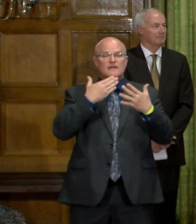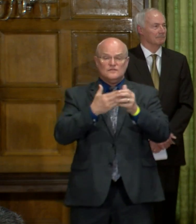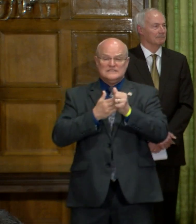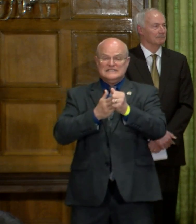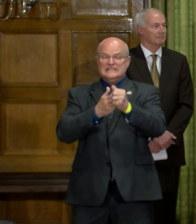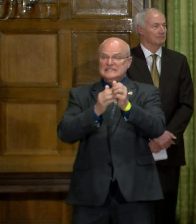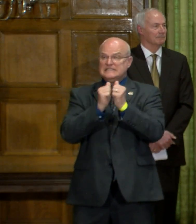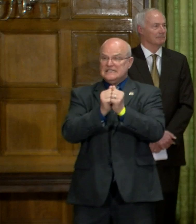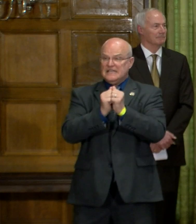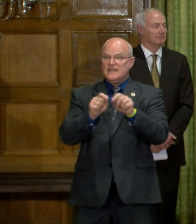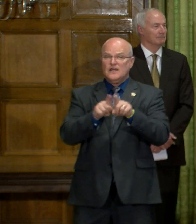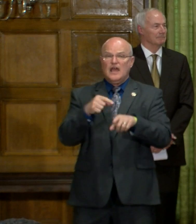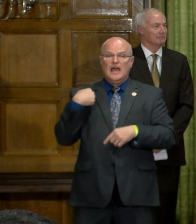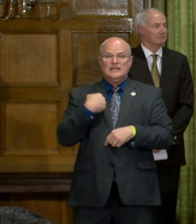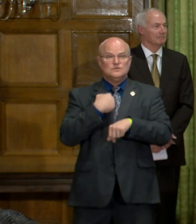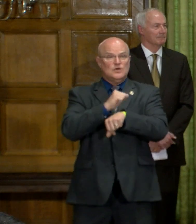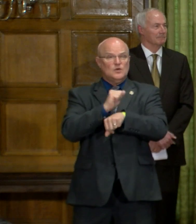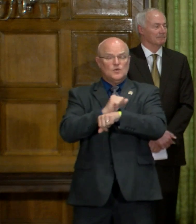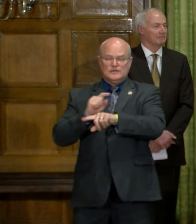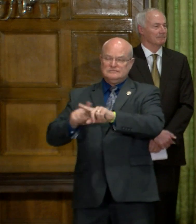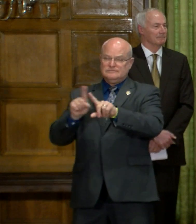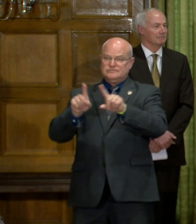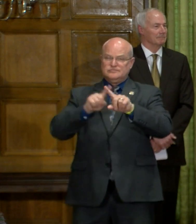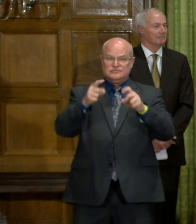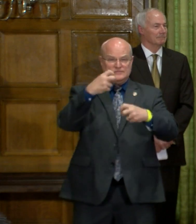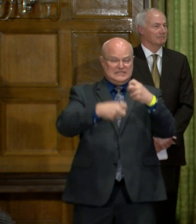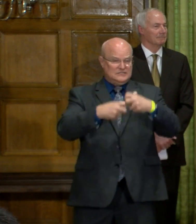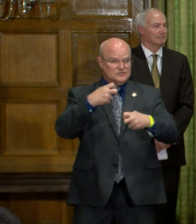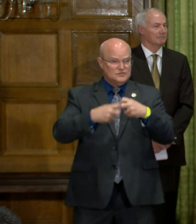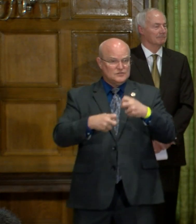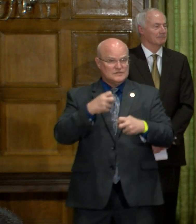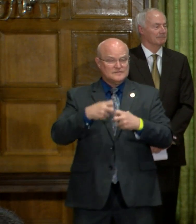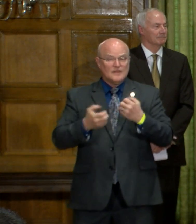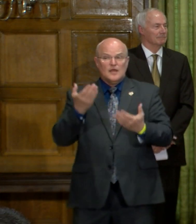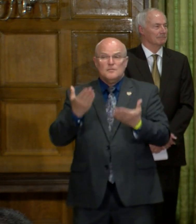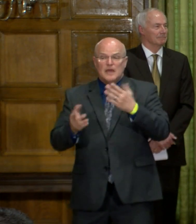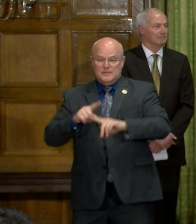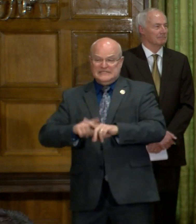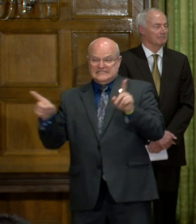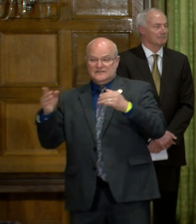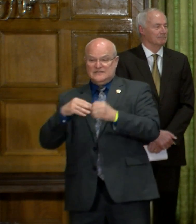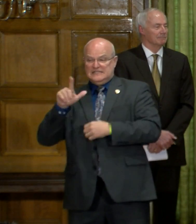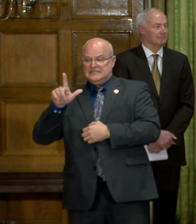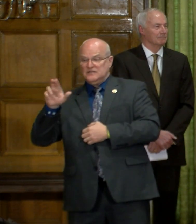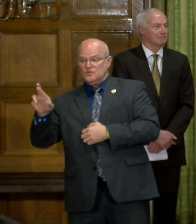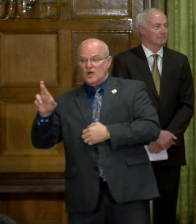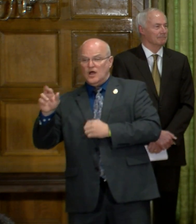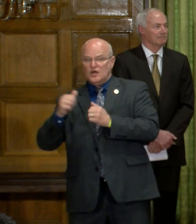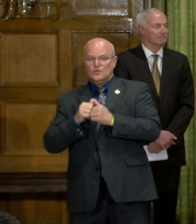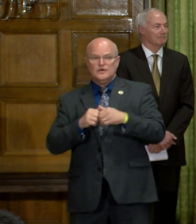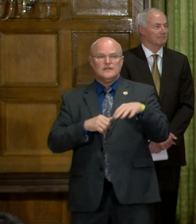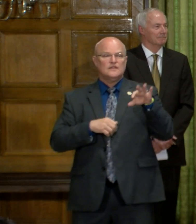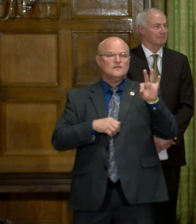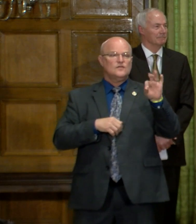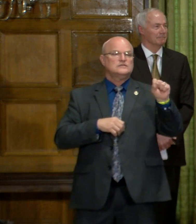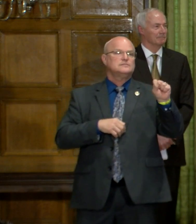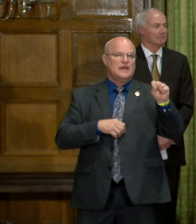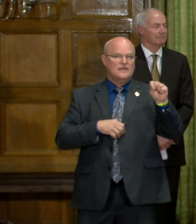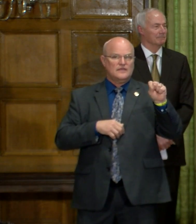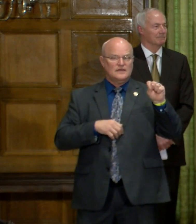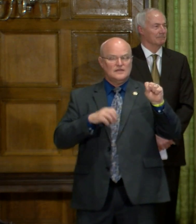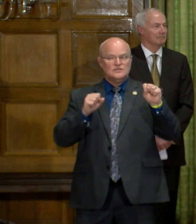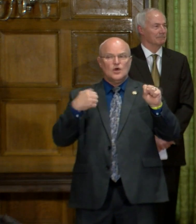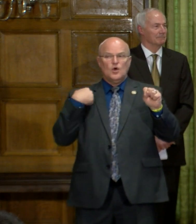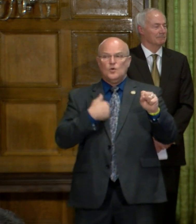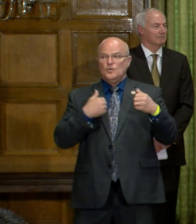together as we work through a number of different issues that may be different in Little Rock than it is with Fort Smith. And